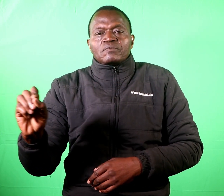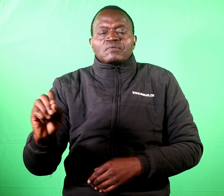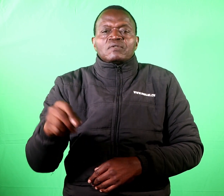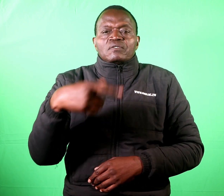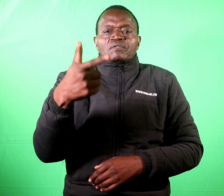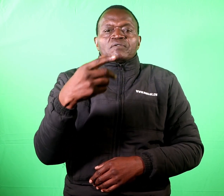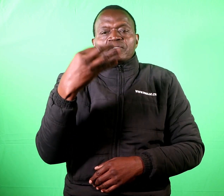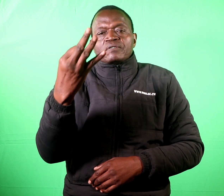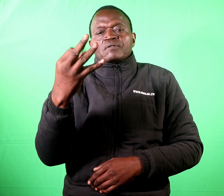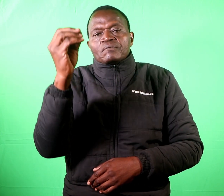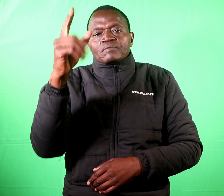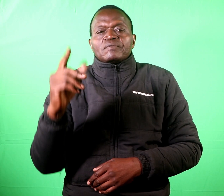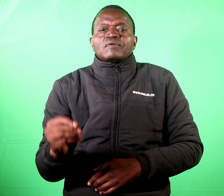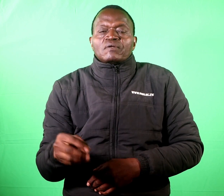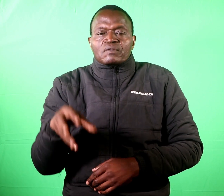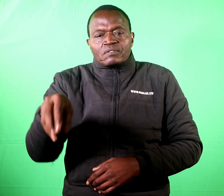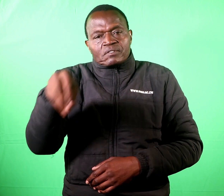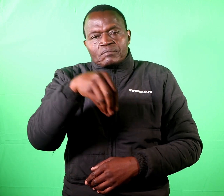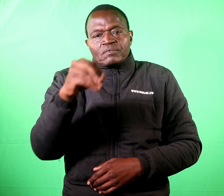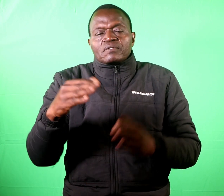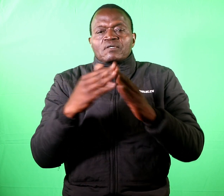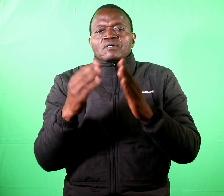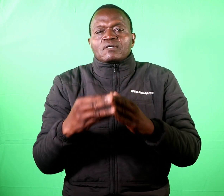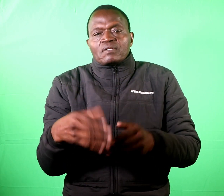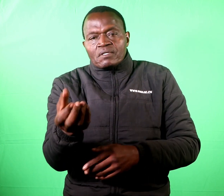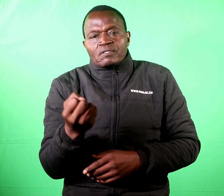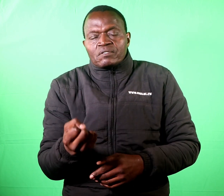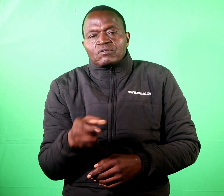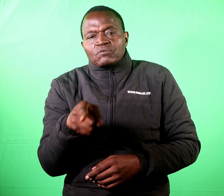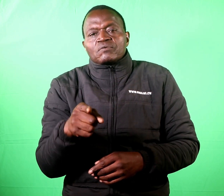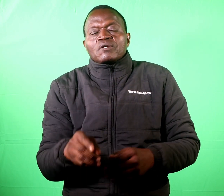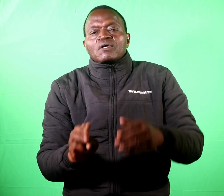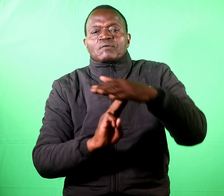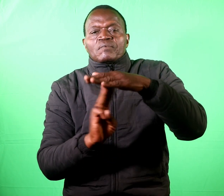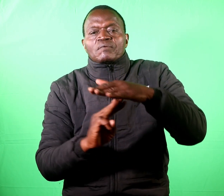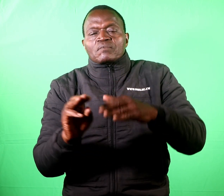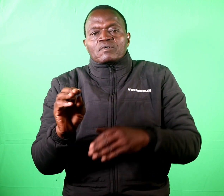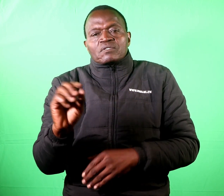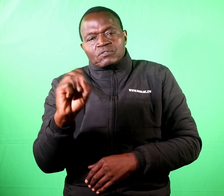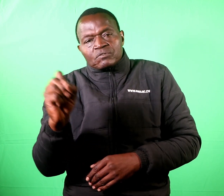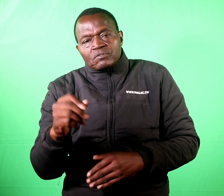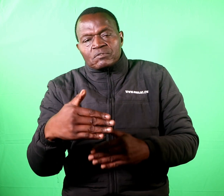73% of the sampled households had access to a primary school within a 5-kilometer